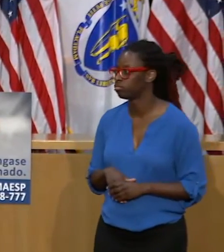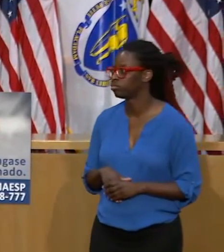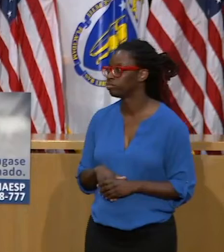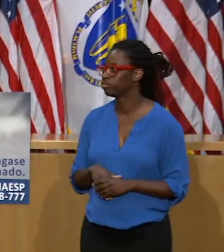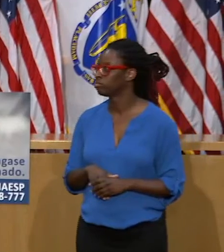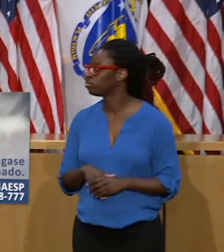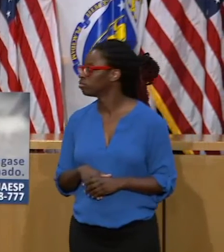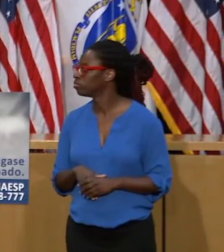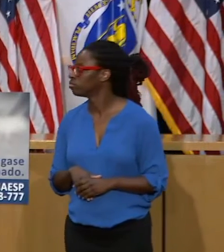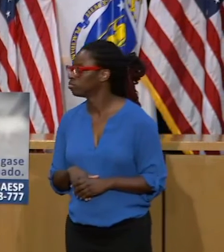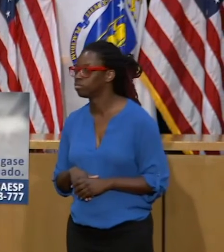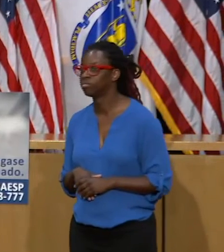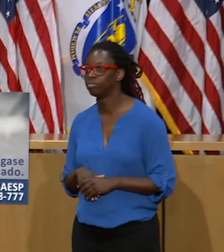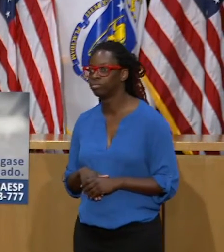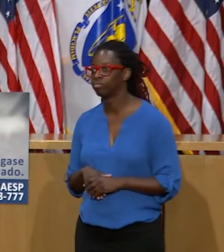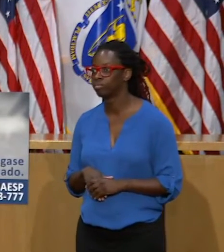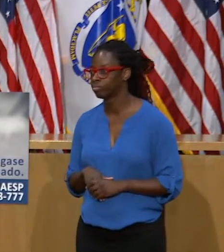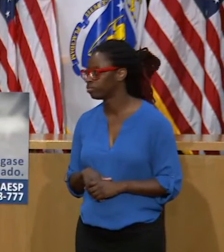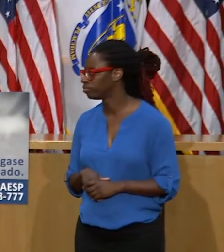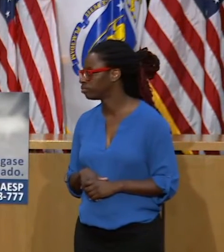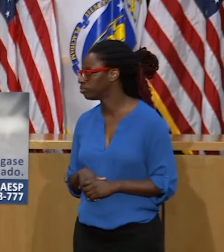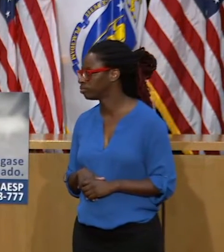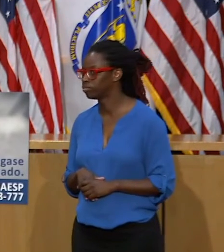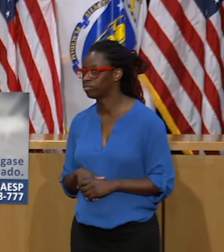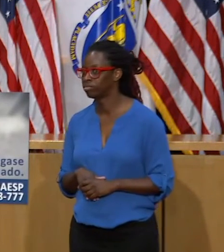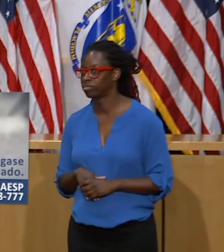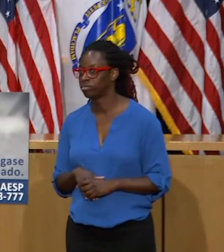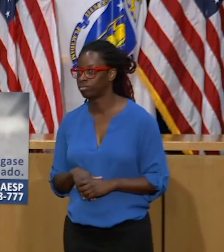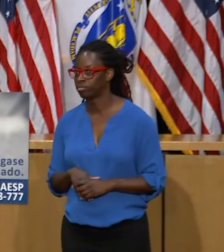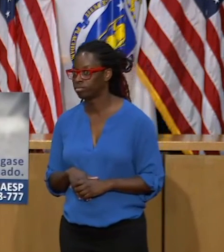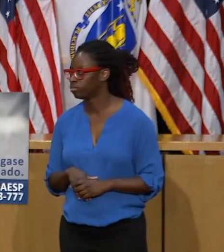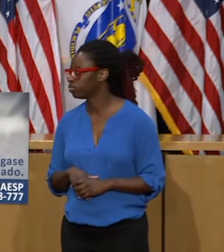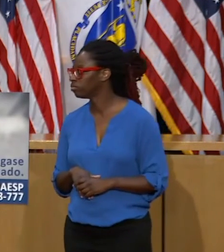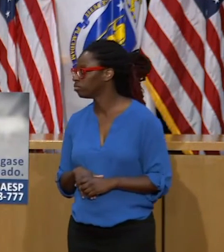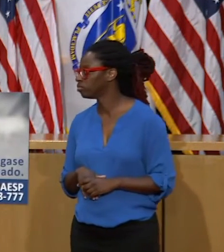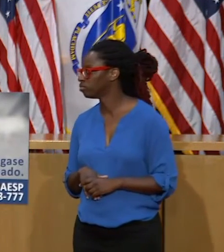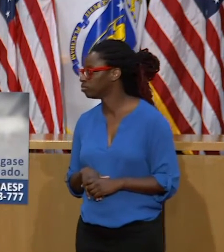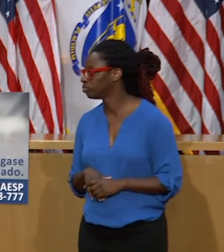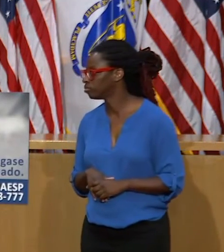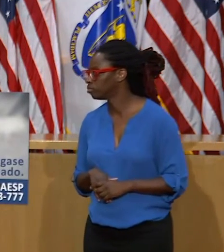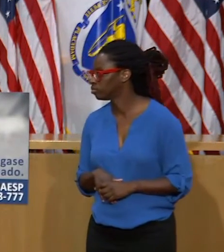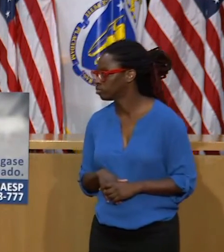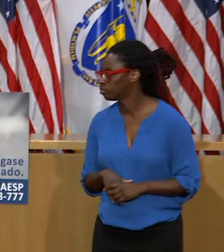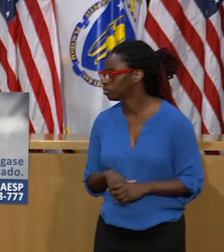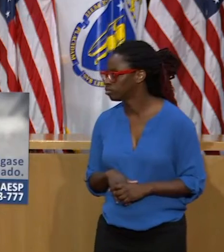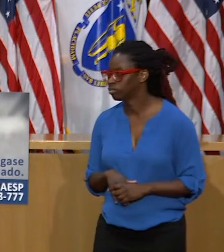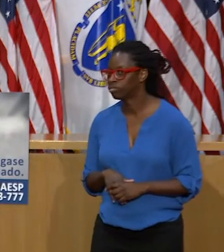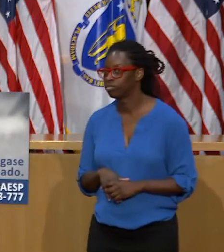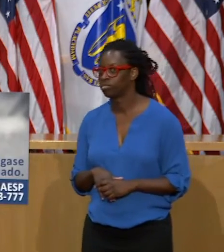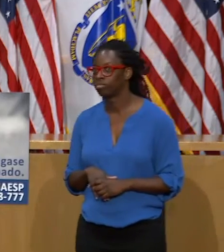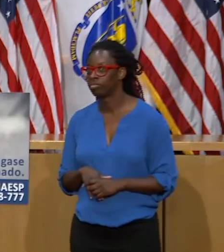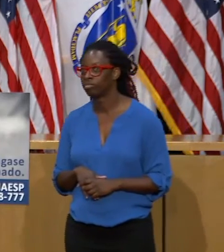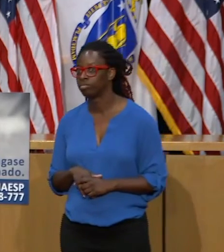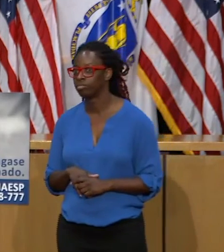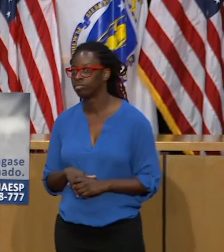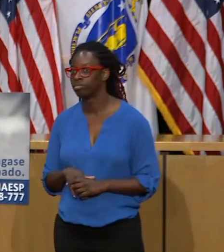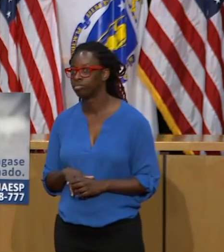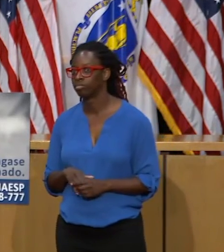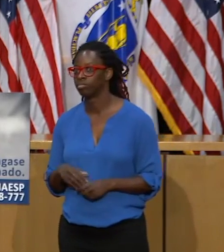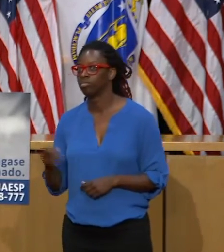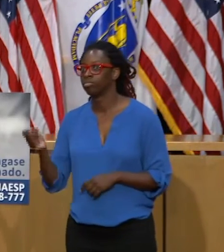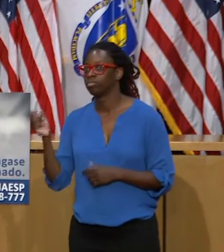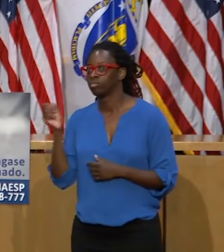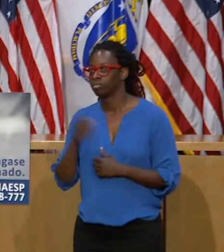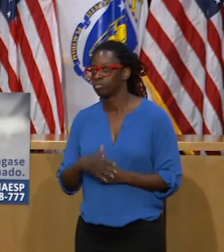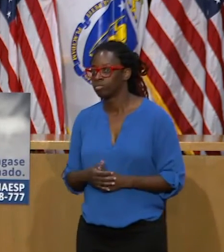thank you. It's a great question. What we've said is we're going to be asking districts to really focus on our most